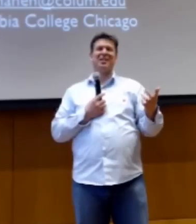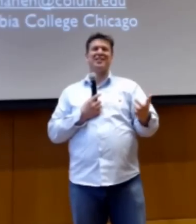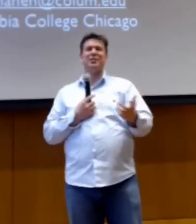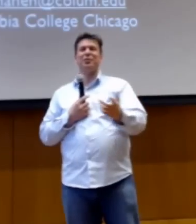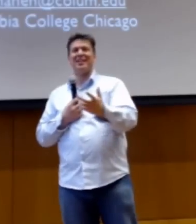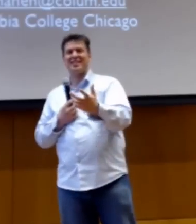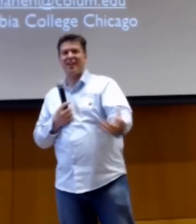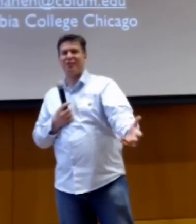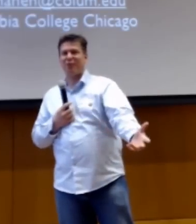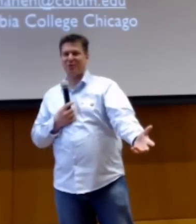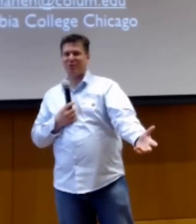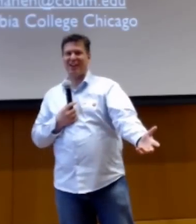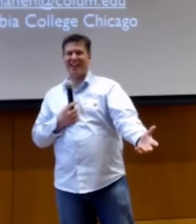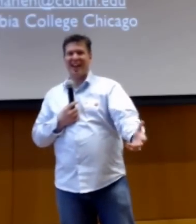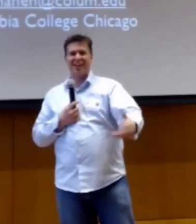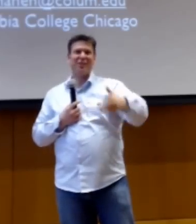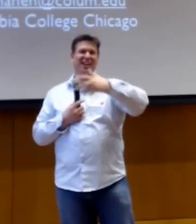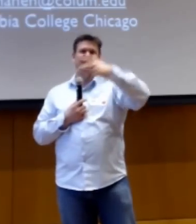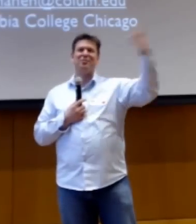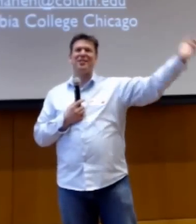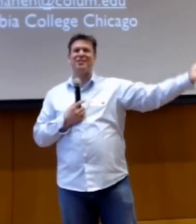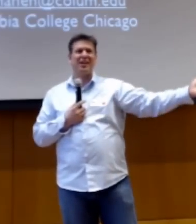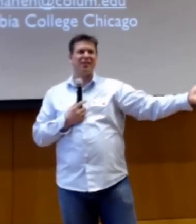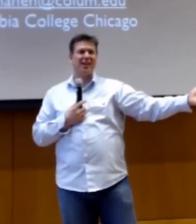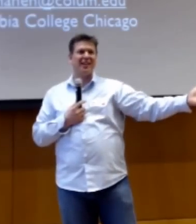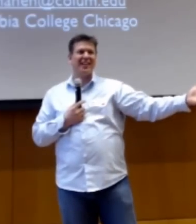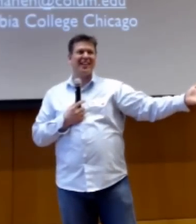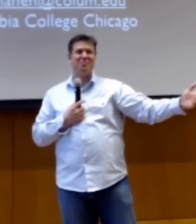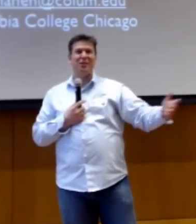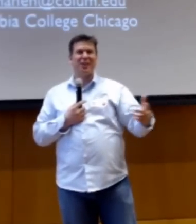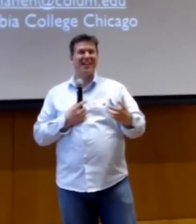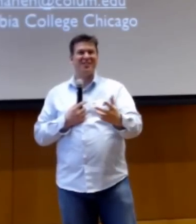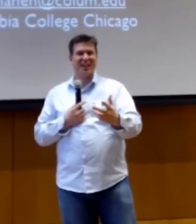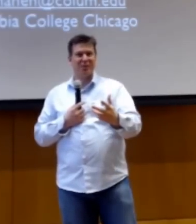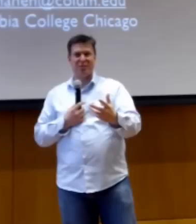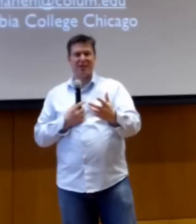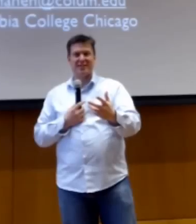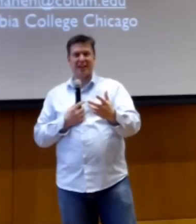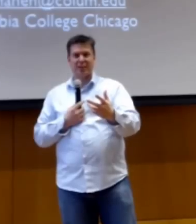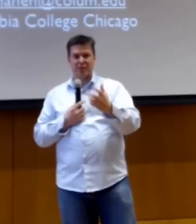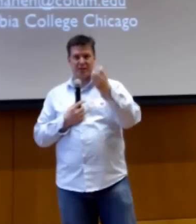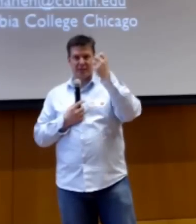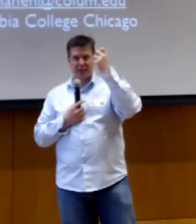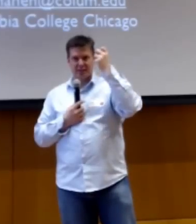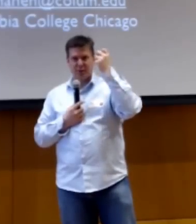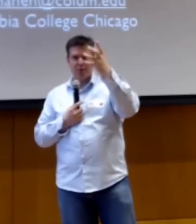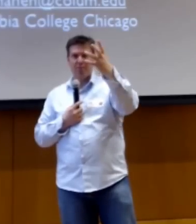because you can save a form of writing and look at it a hundred years later, right? But you can't do that with American Sign Language. It's for the